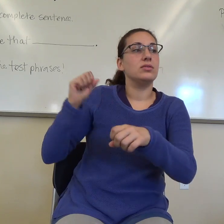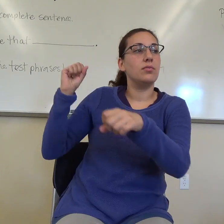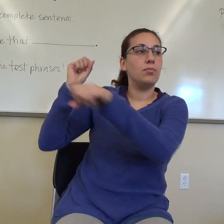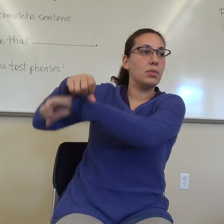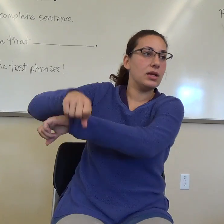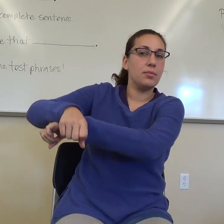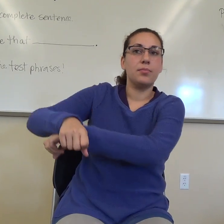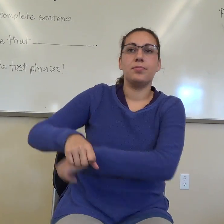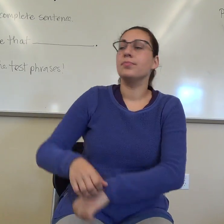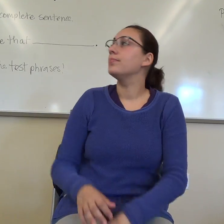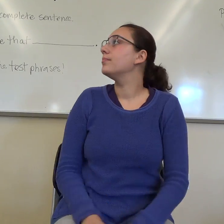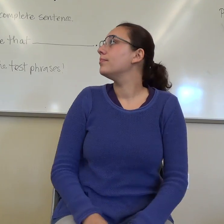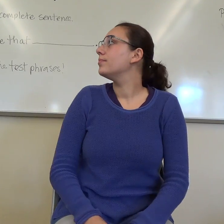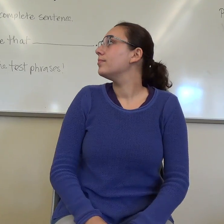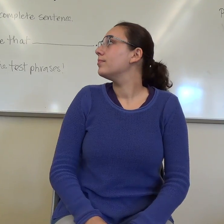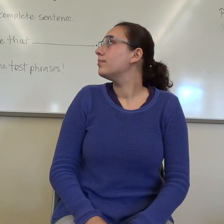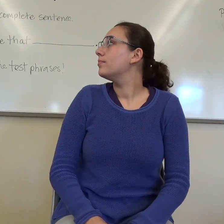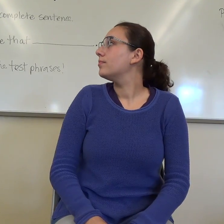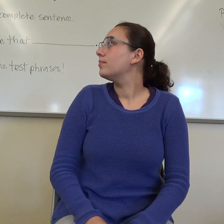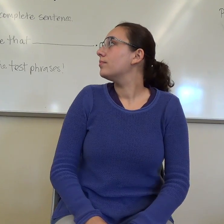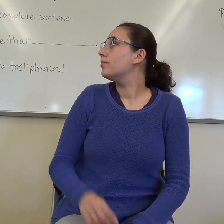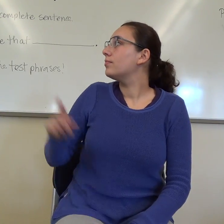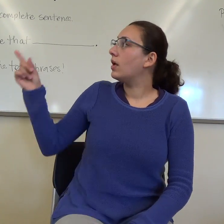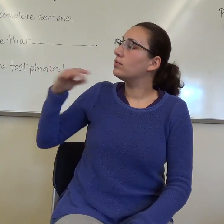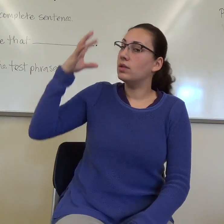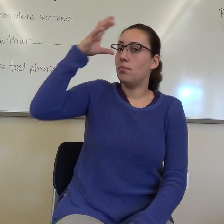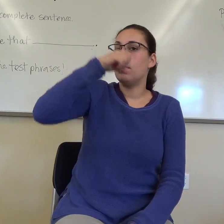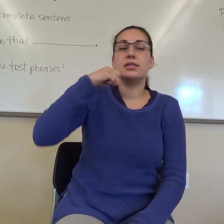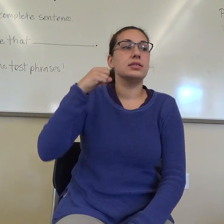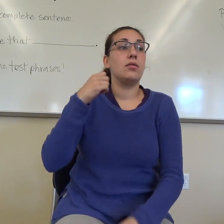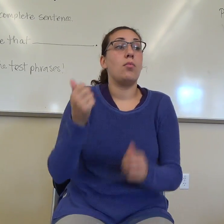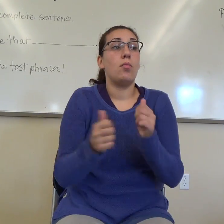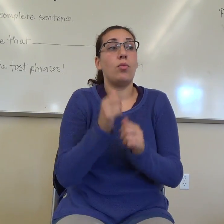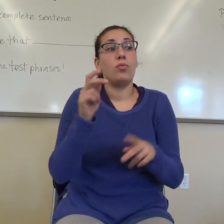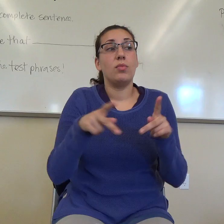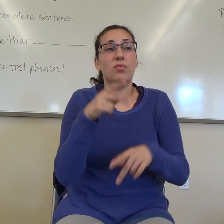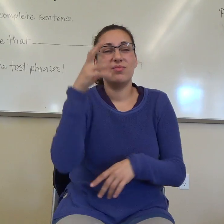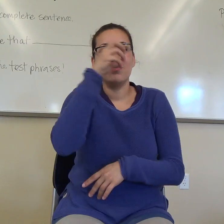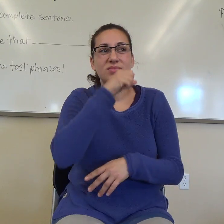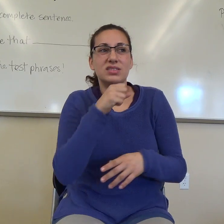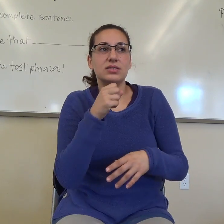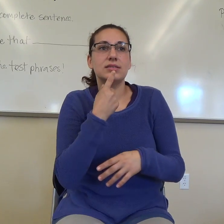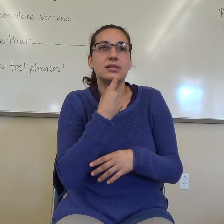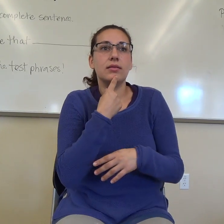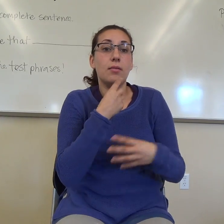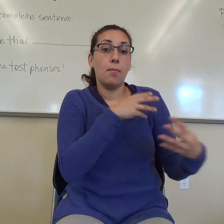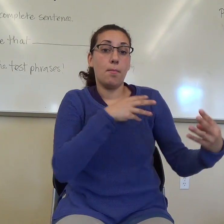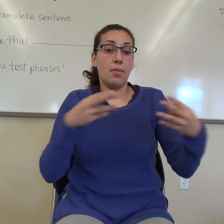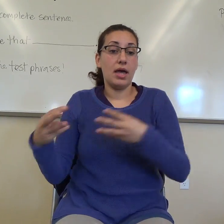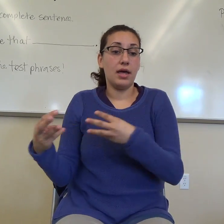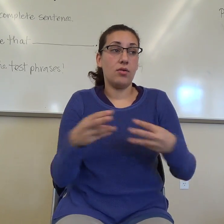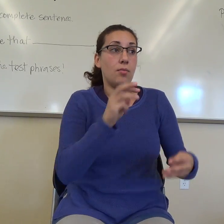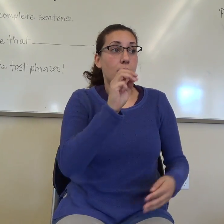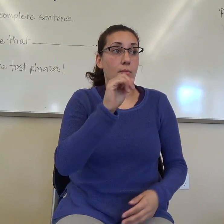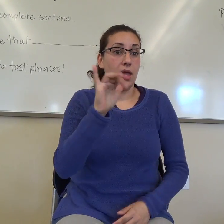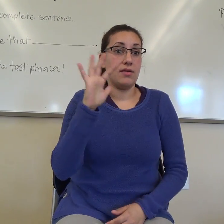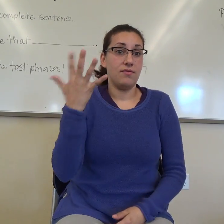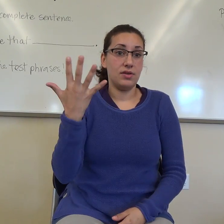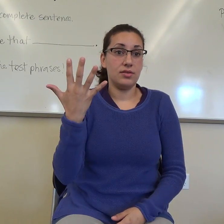was what was missing from most people. They say that the Battle of Cinco de Mayo was what inspired